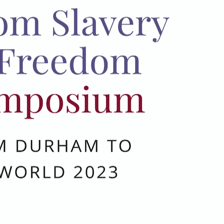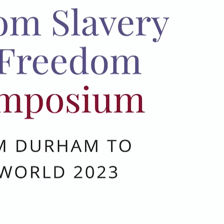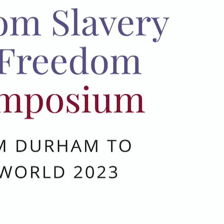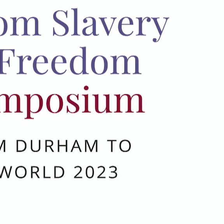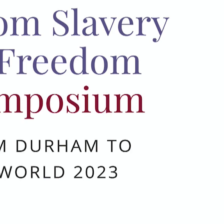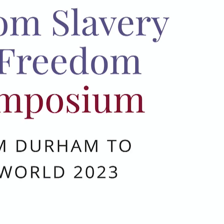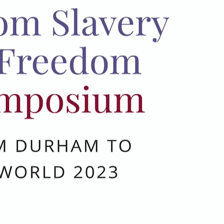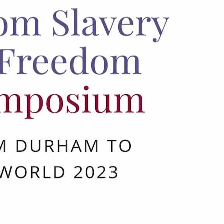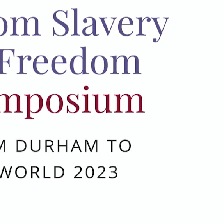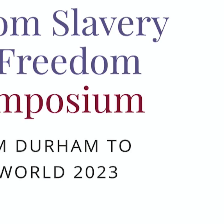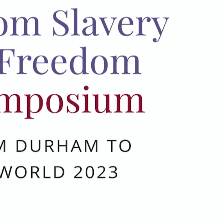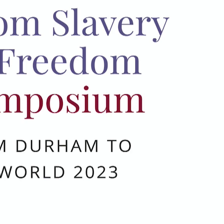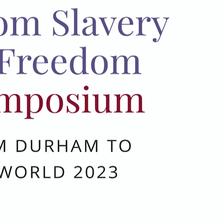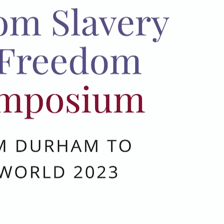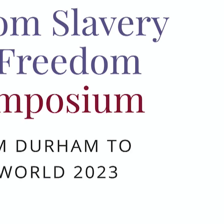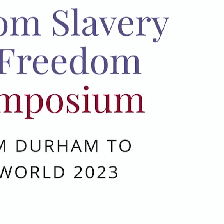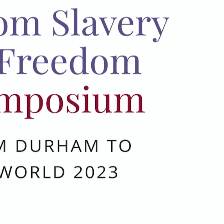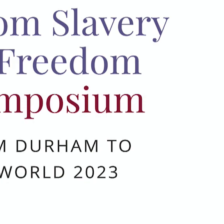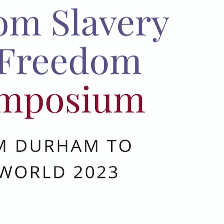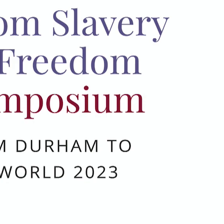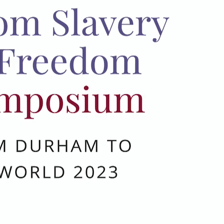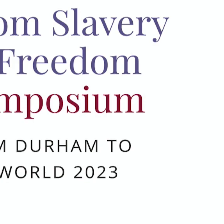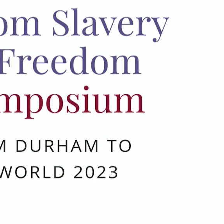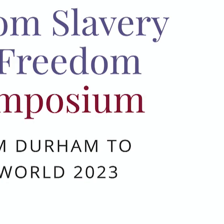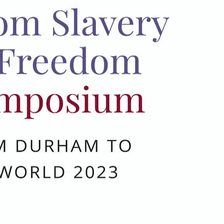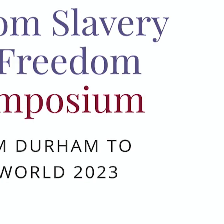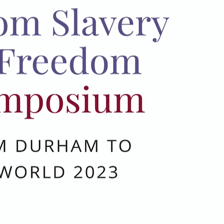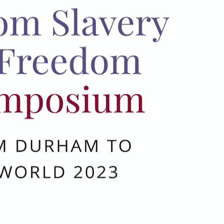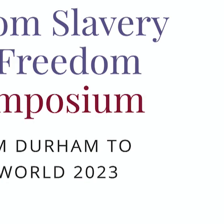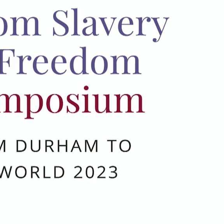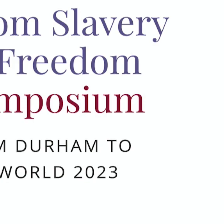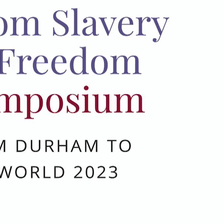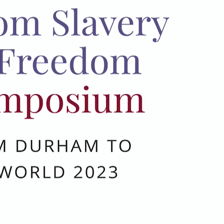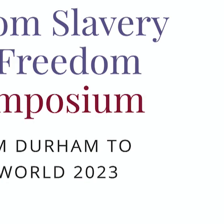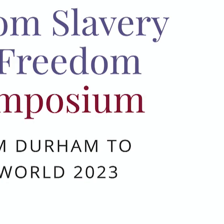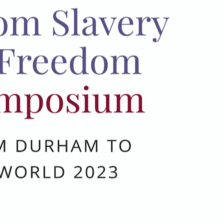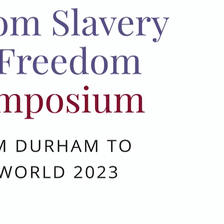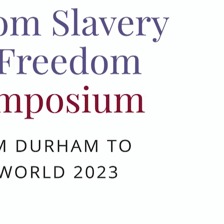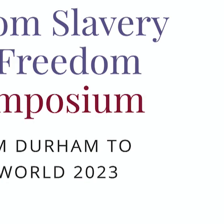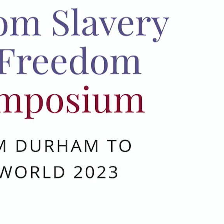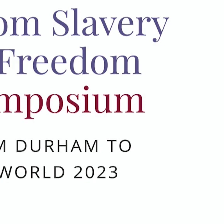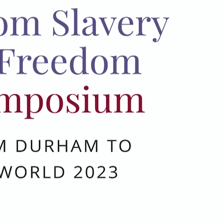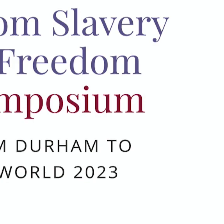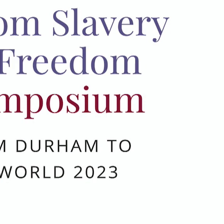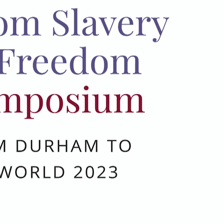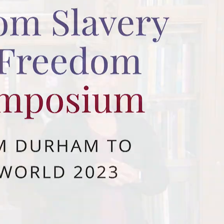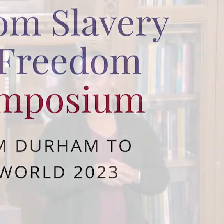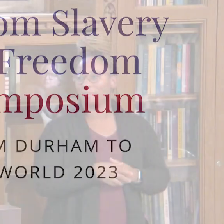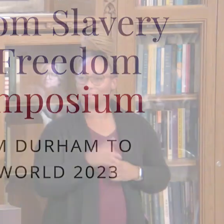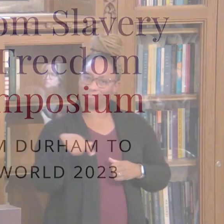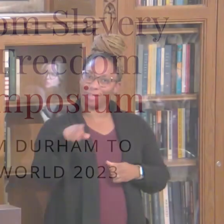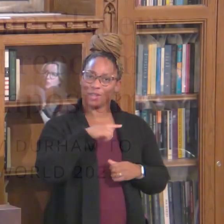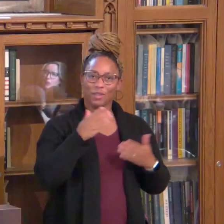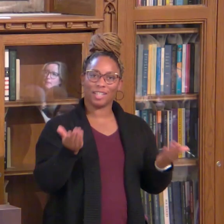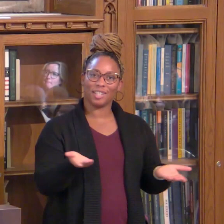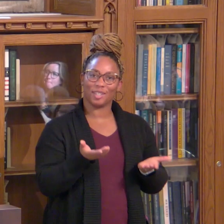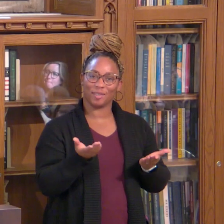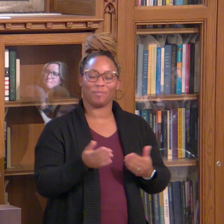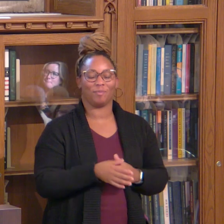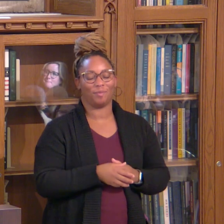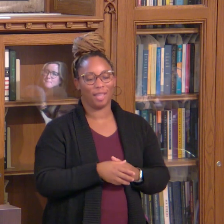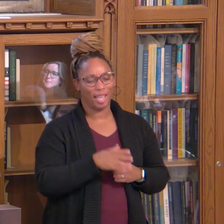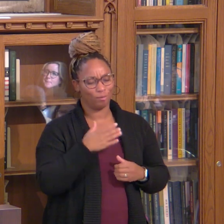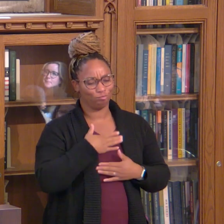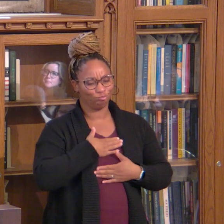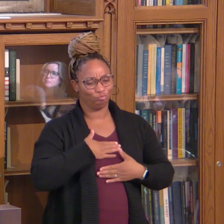you Andre for serving as our Master of Ceremonies this morning we are absolutely delighted that you're here and we're